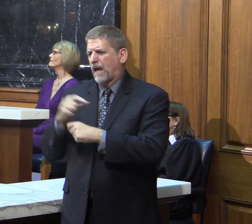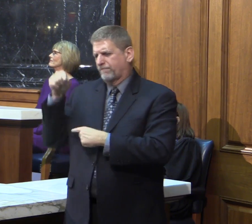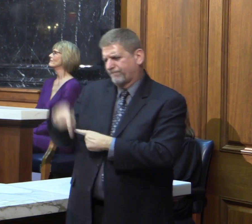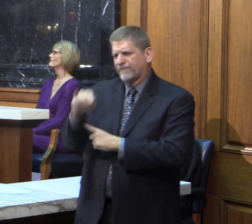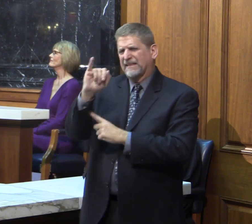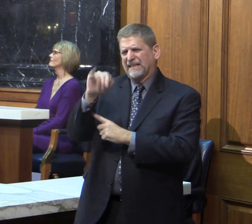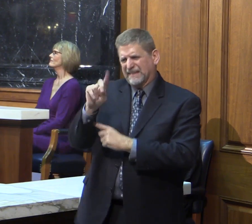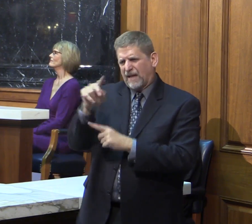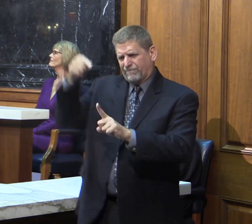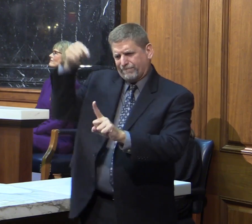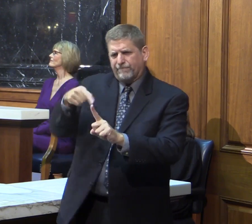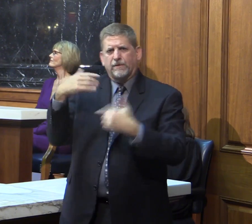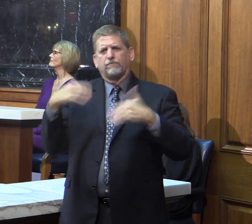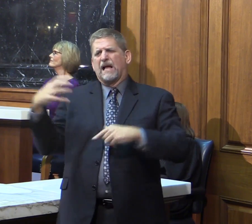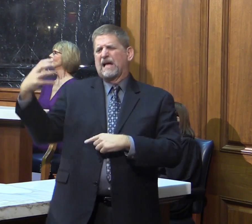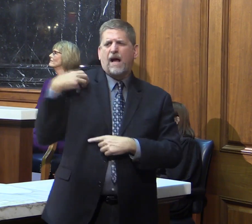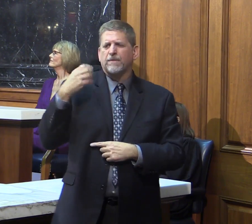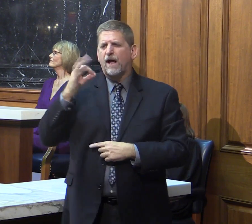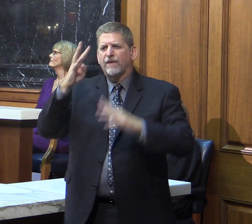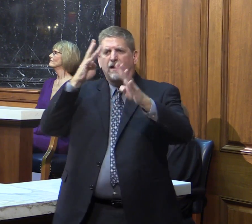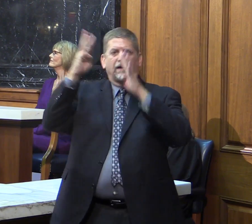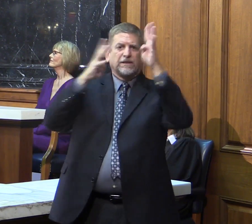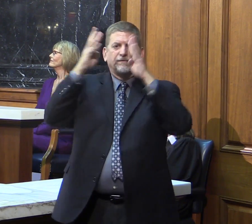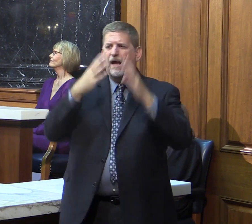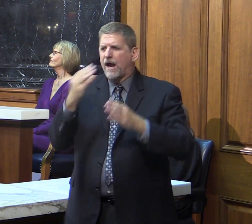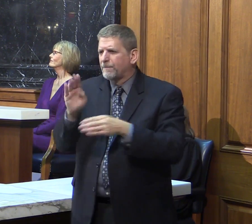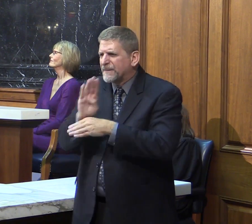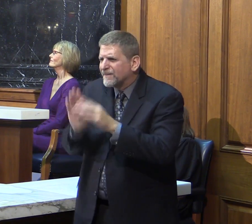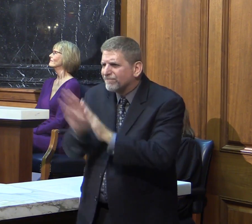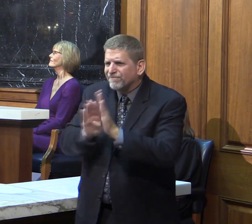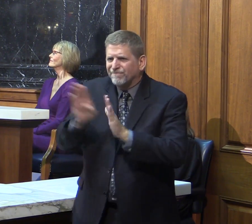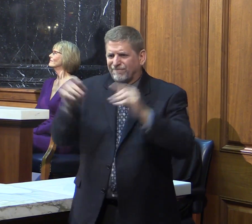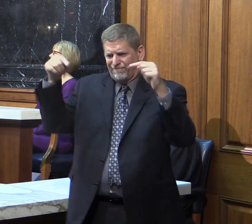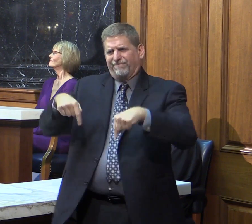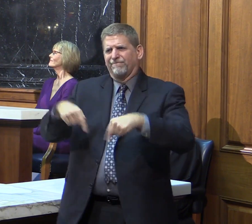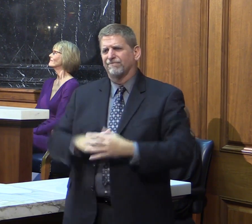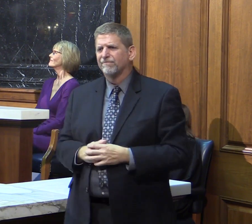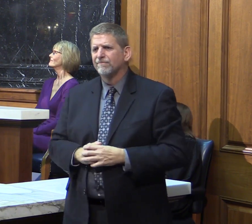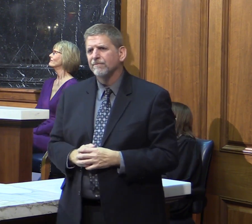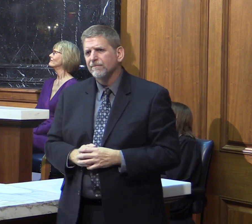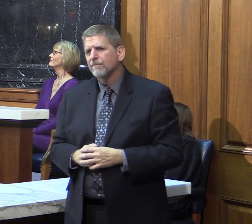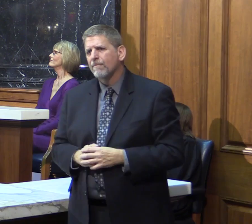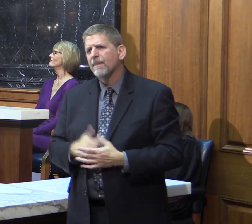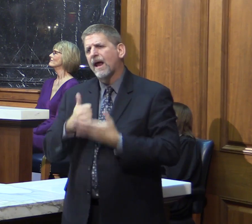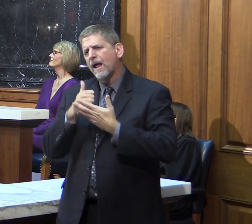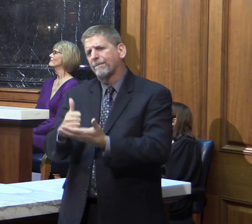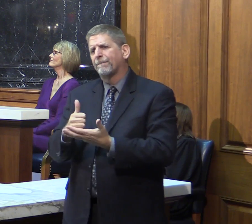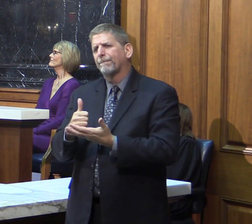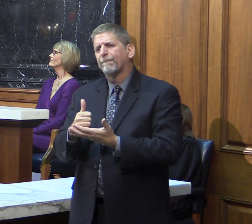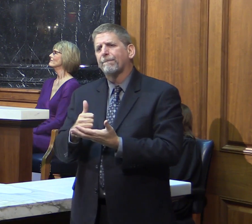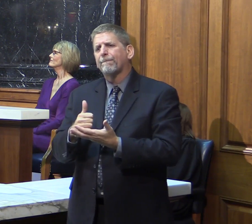innovation and entrepreneurship. This will include the Next Level Indiana Fund, the 21st Century Fund, and a new